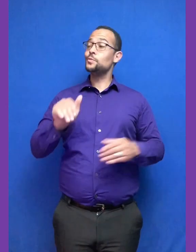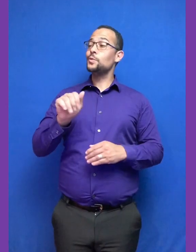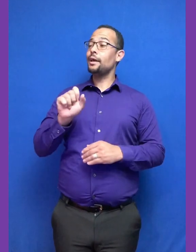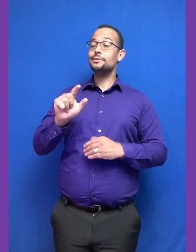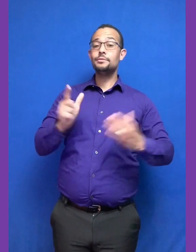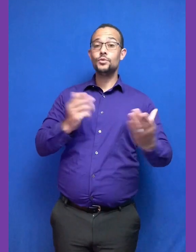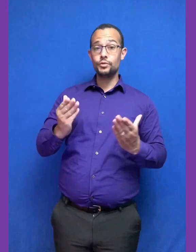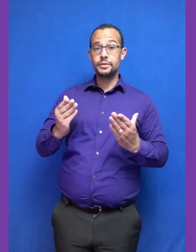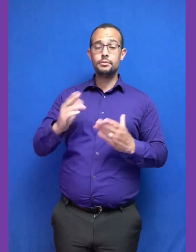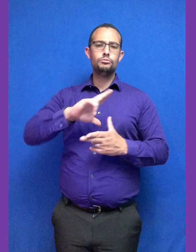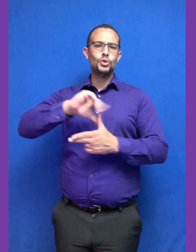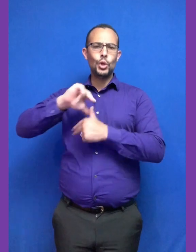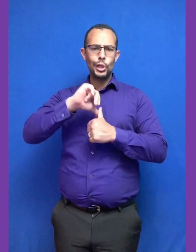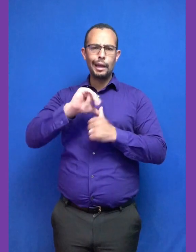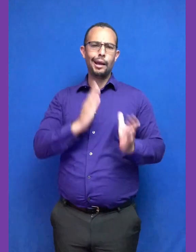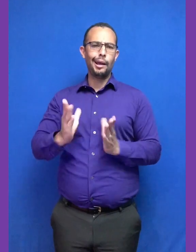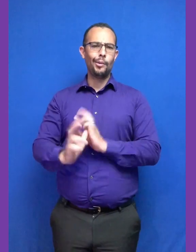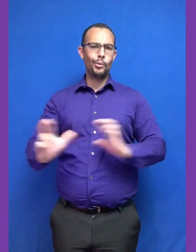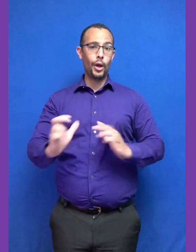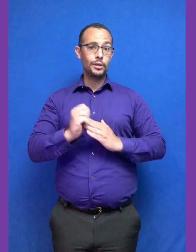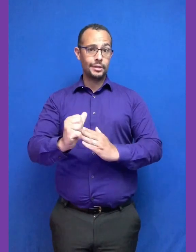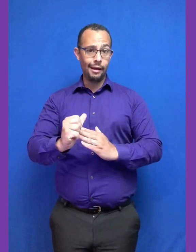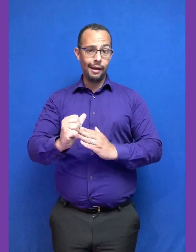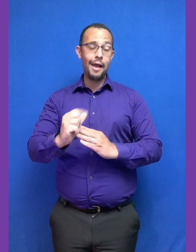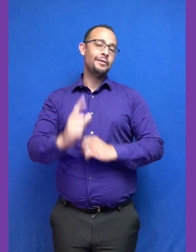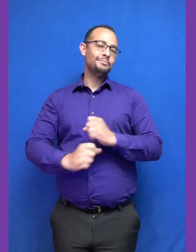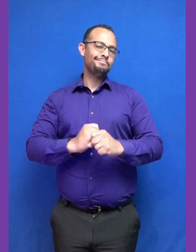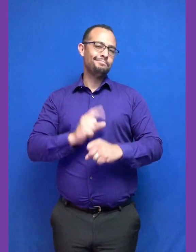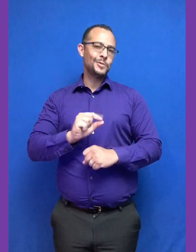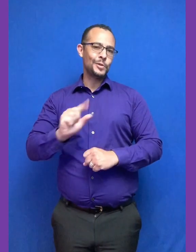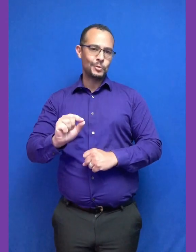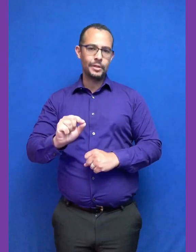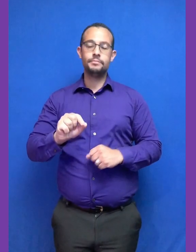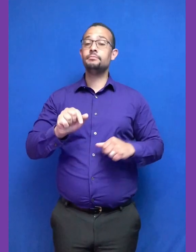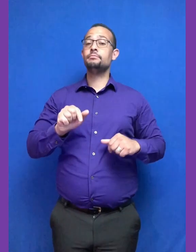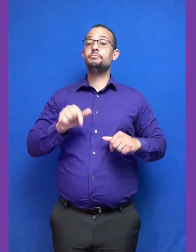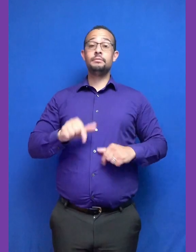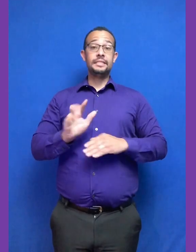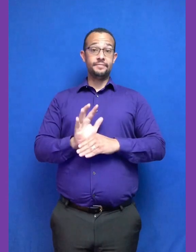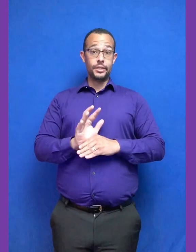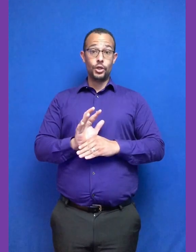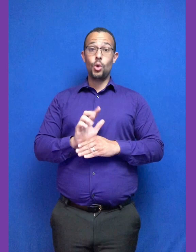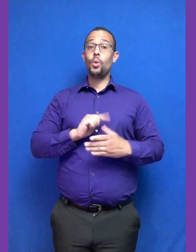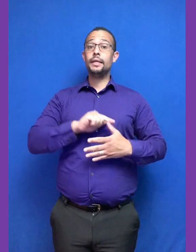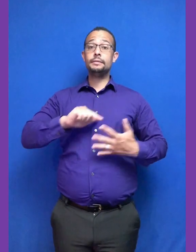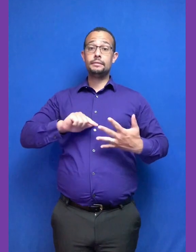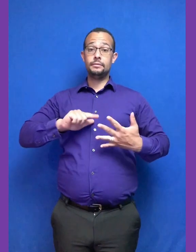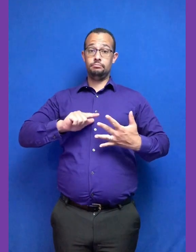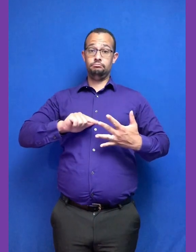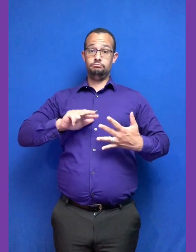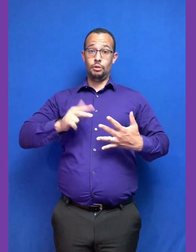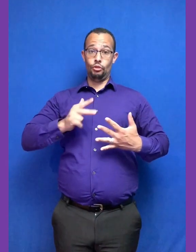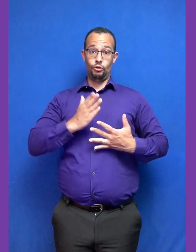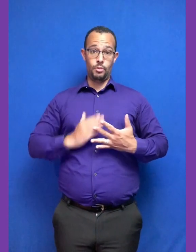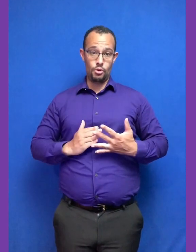Welcome to ASL Services Hurricane Preparedness Guide 2020. This is part 3 of 5,